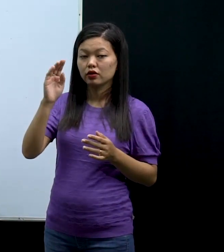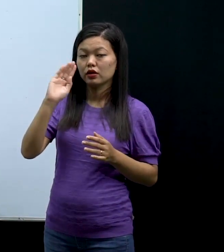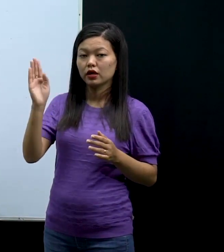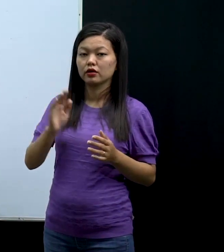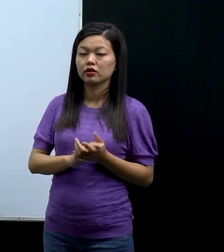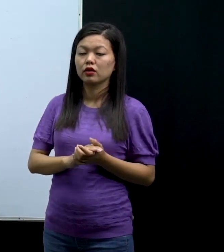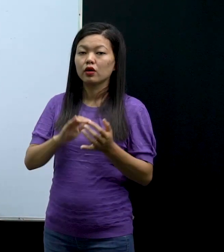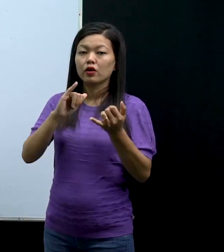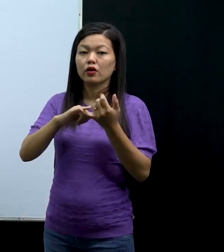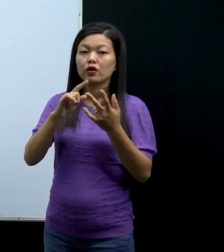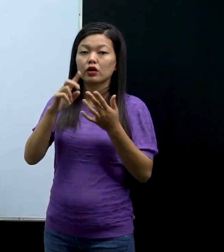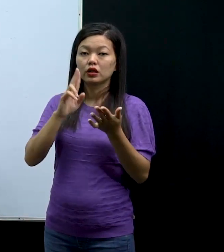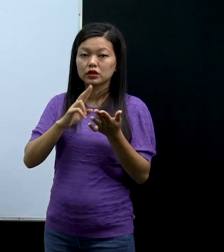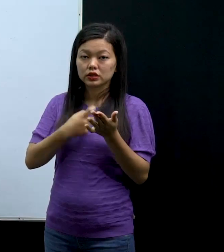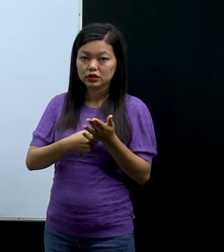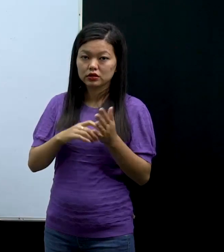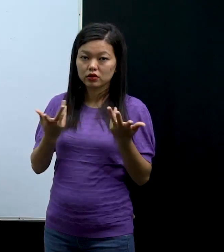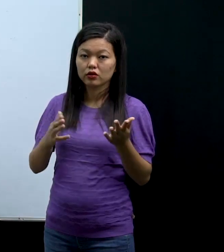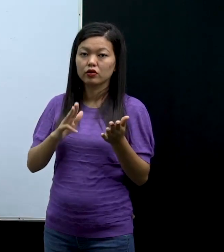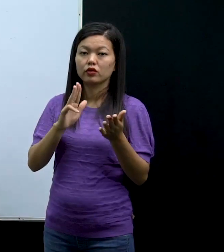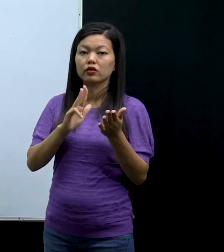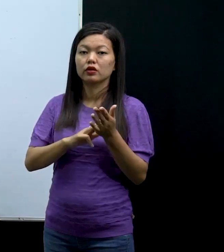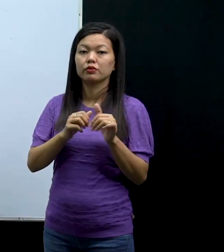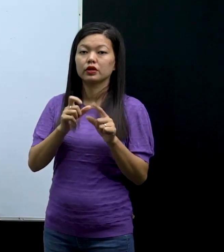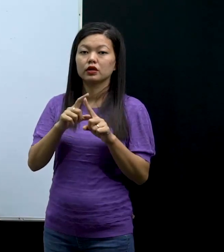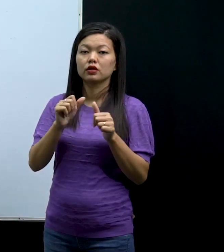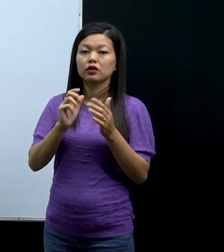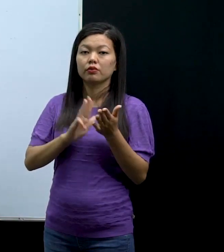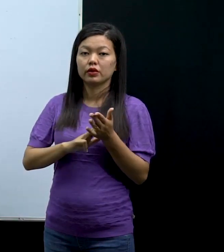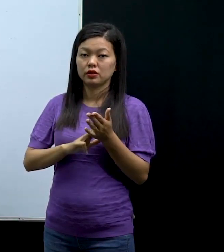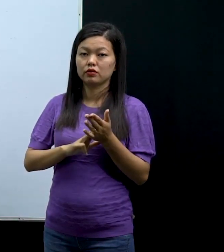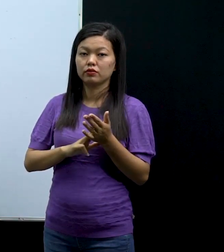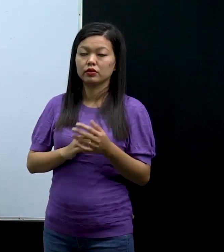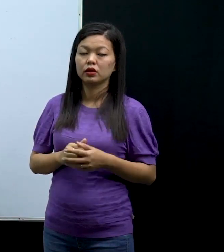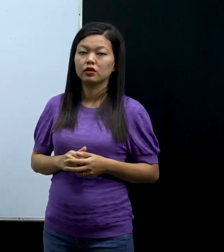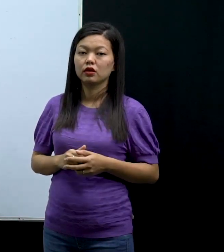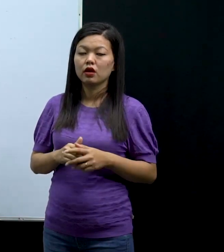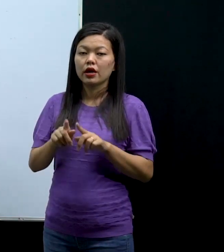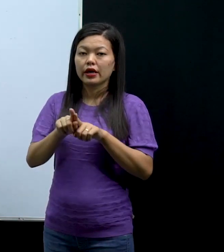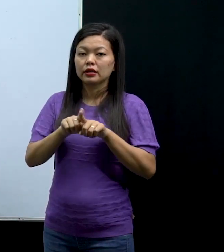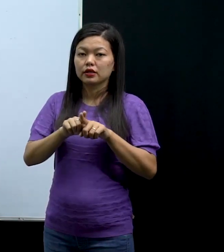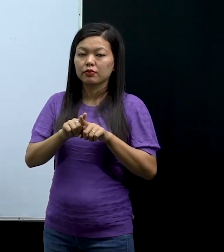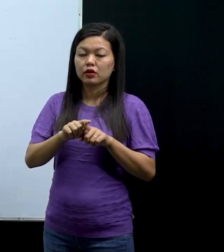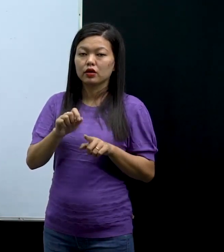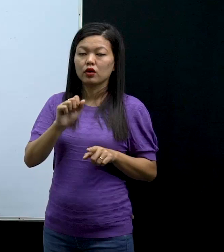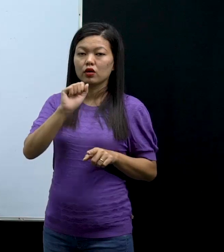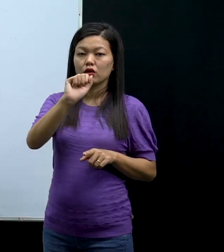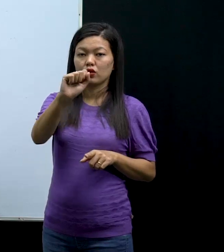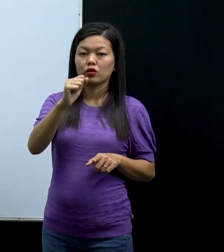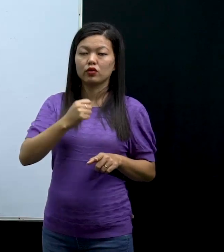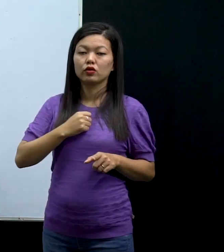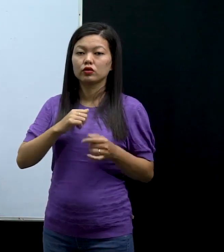of the society or organization. In our case, we can take the name of our school. Imagine that our school